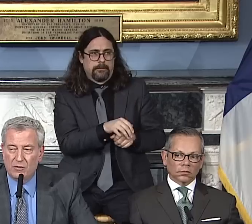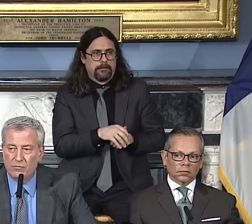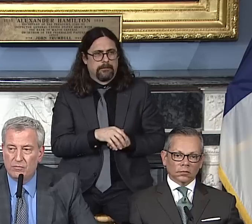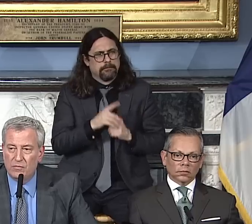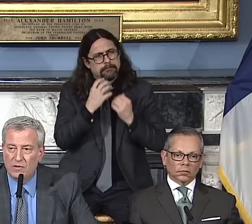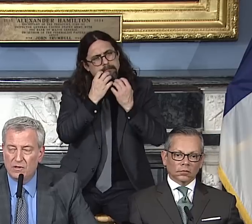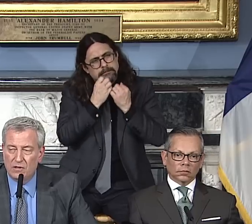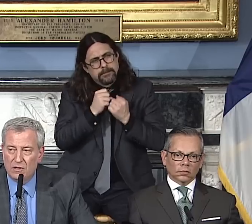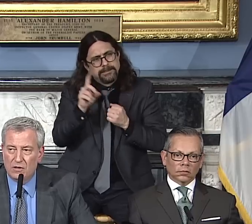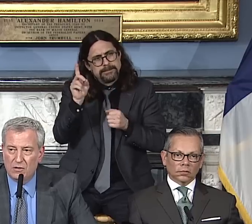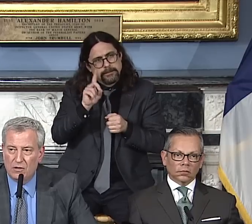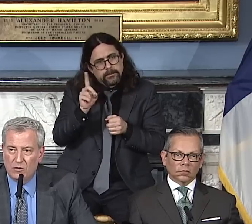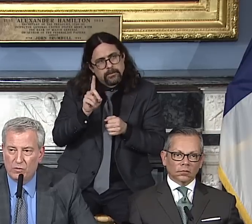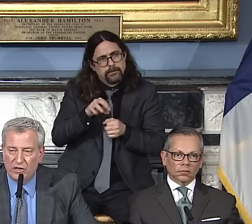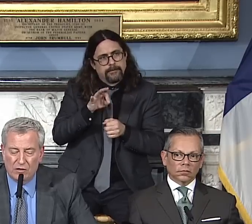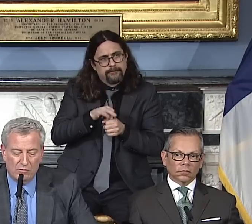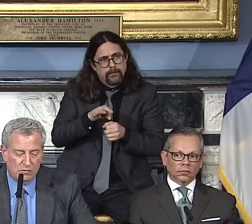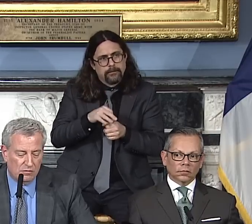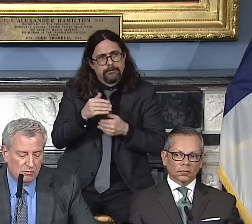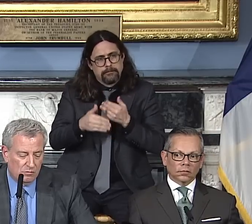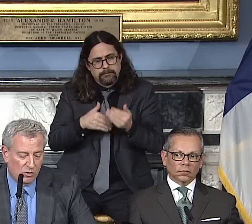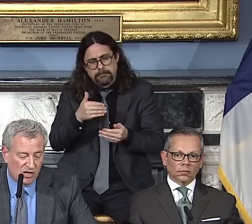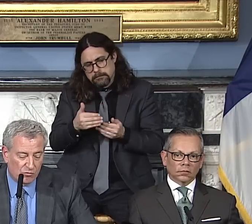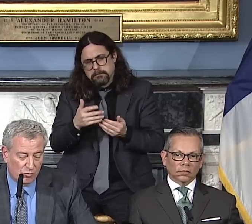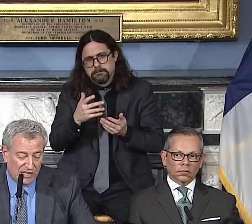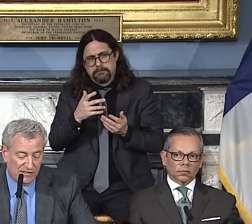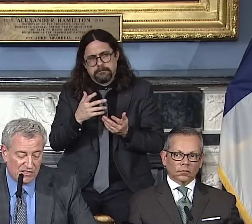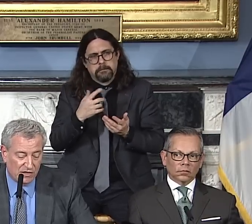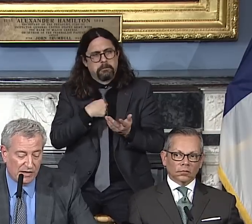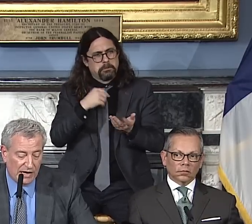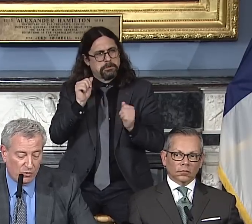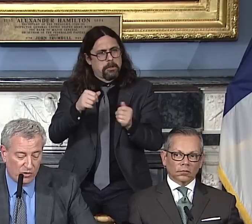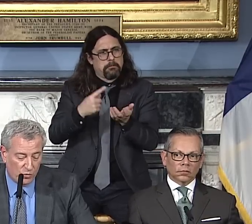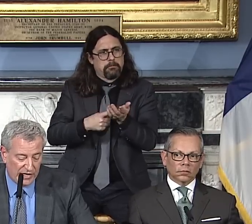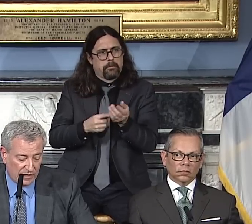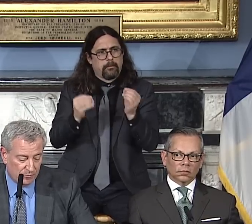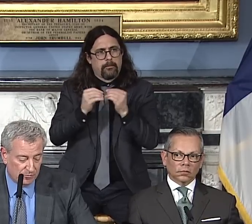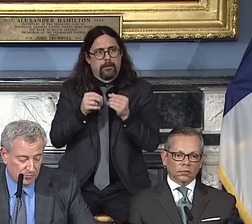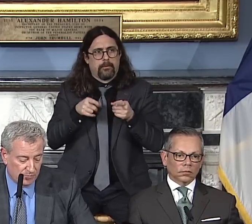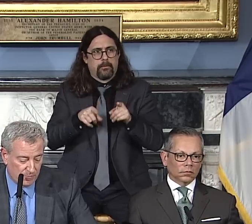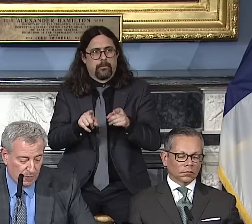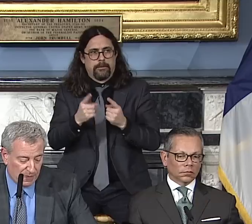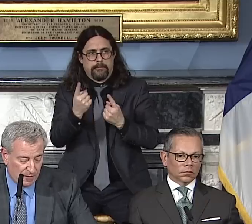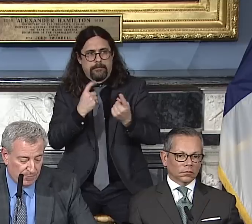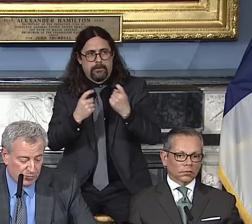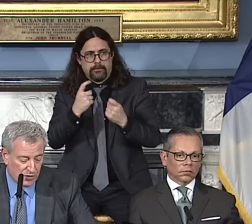but we are more comfortable getting this done now than waiting.